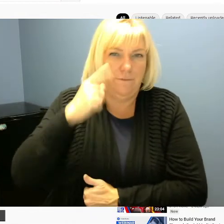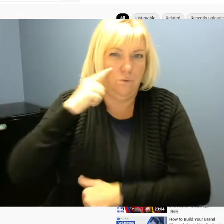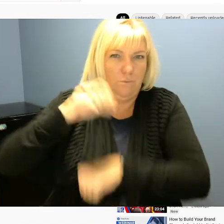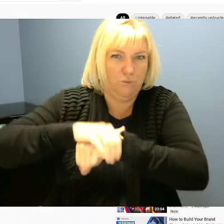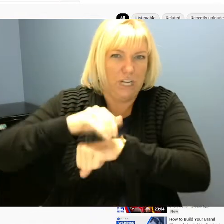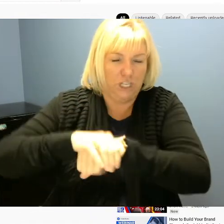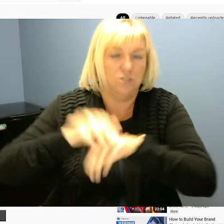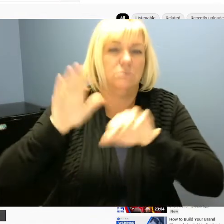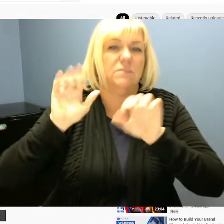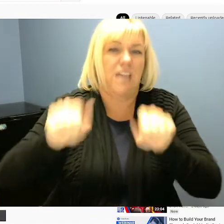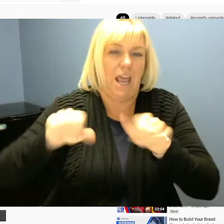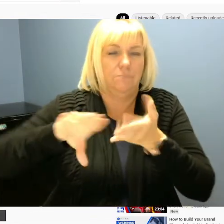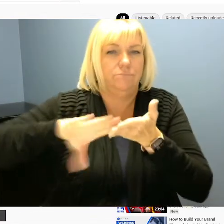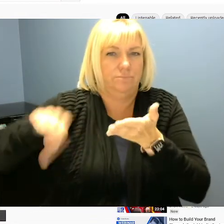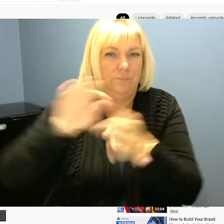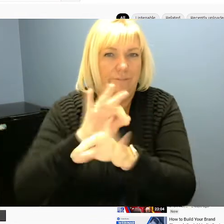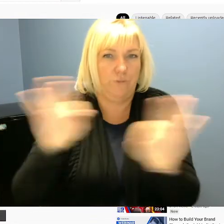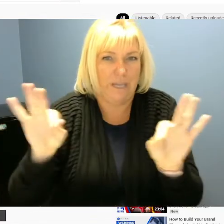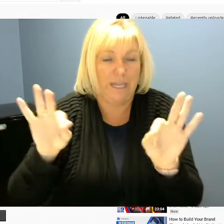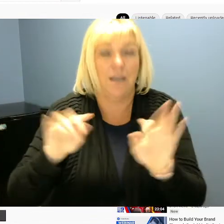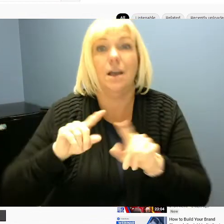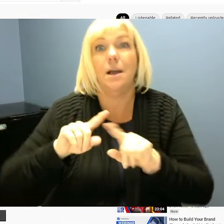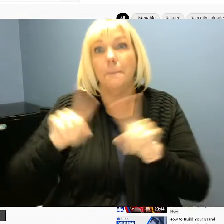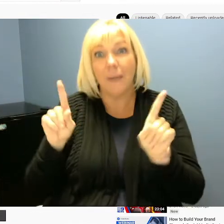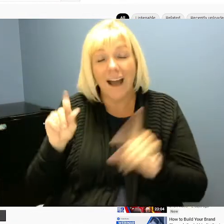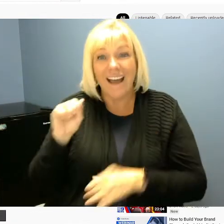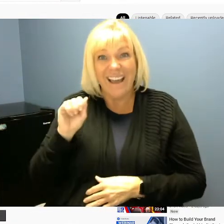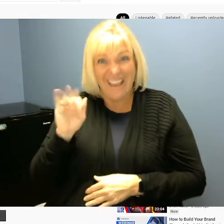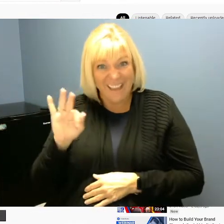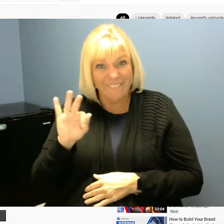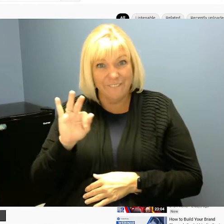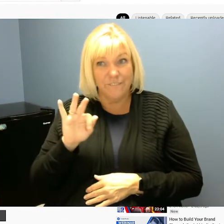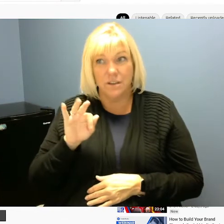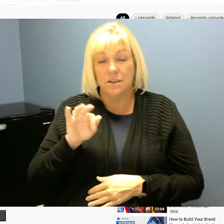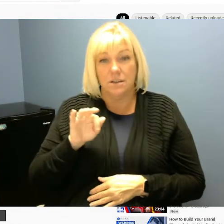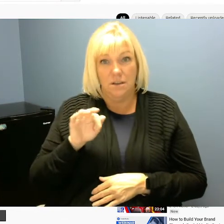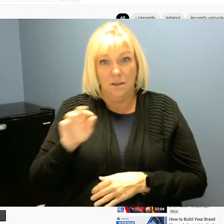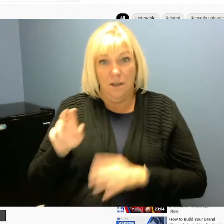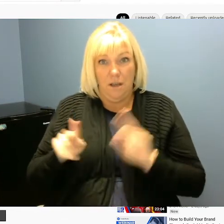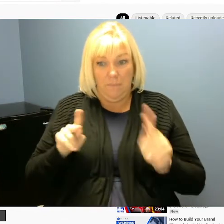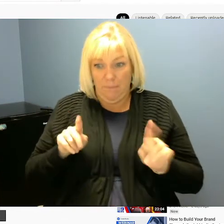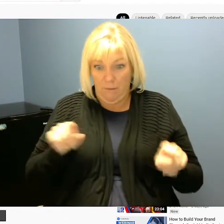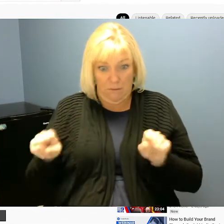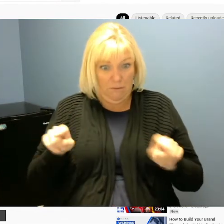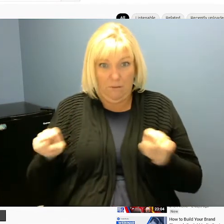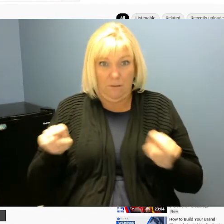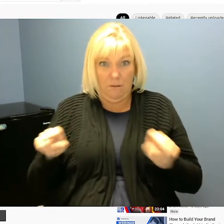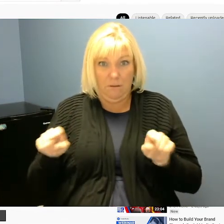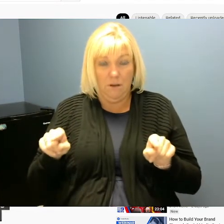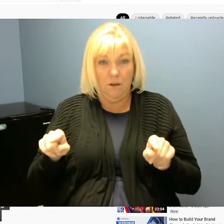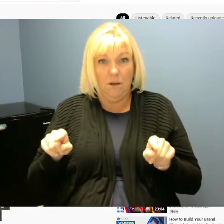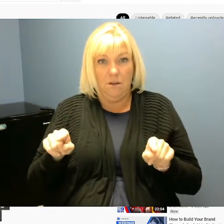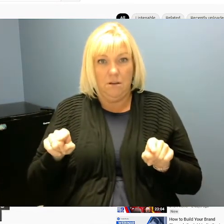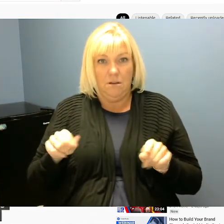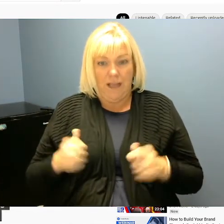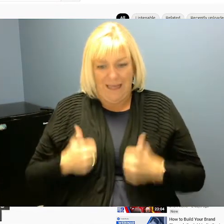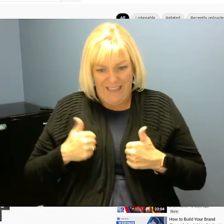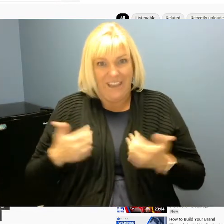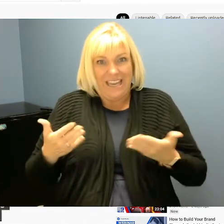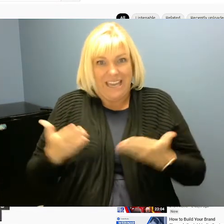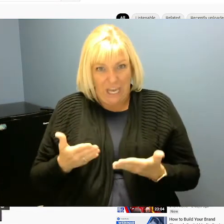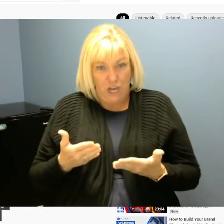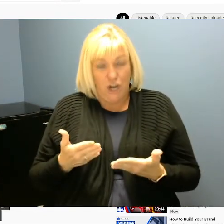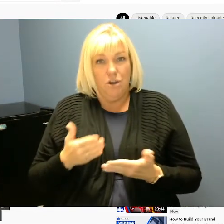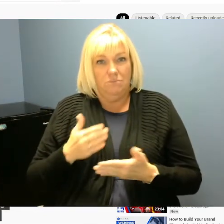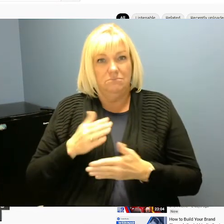However, if you are an indentured servant or an enslaved person that's held by someone who supports the